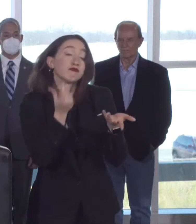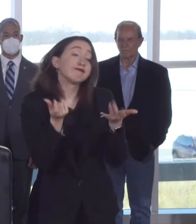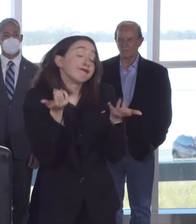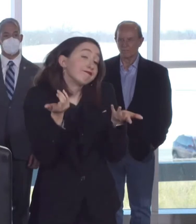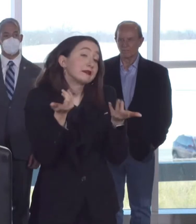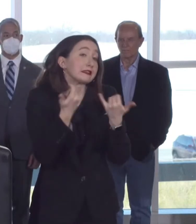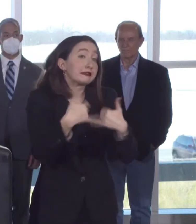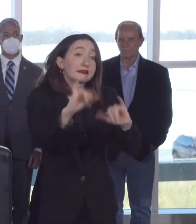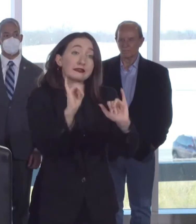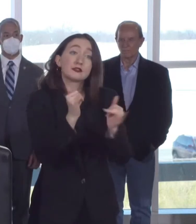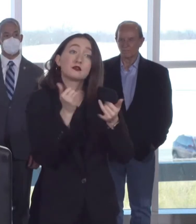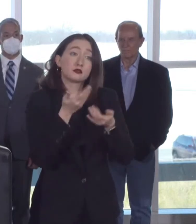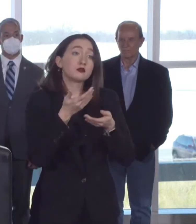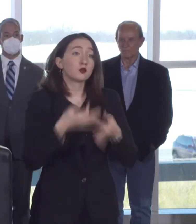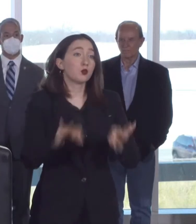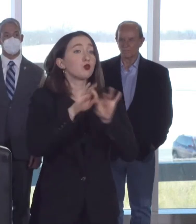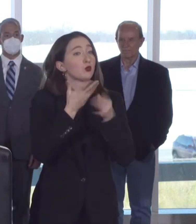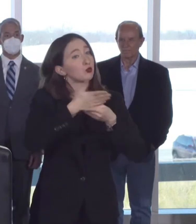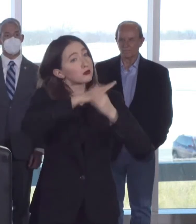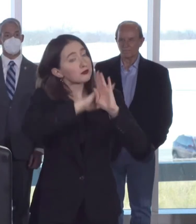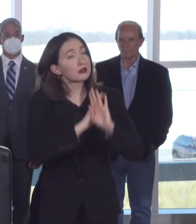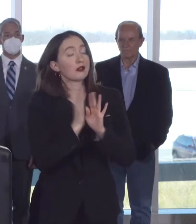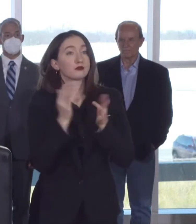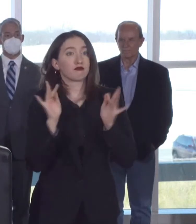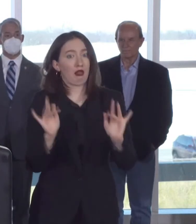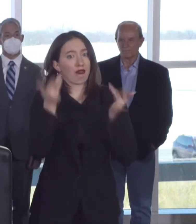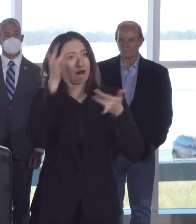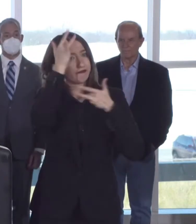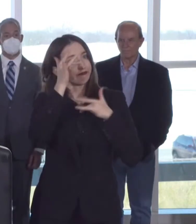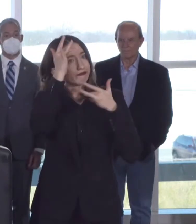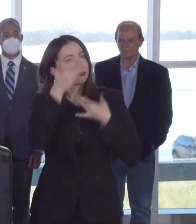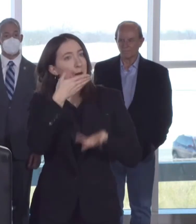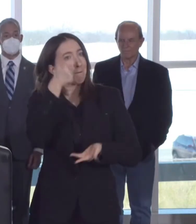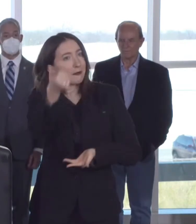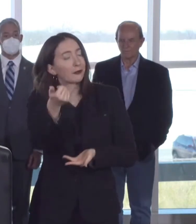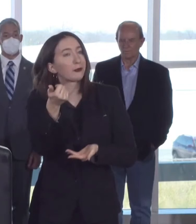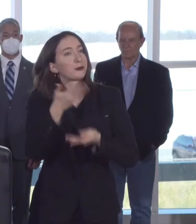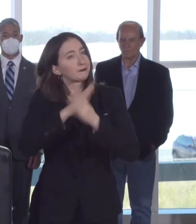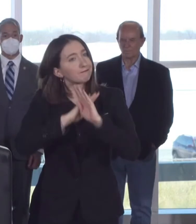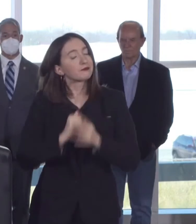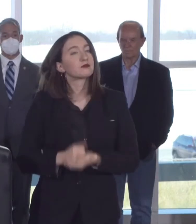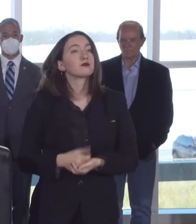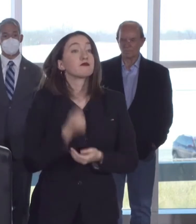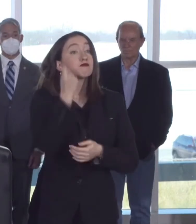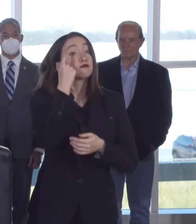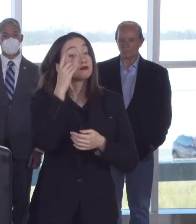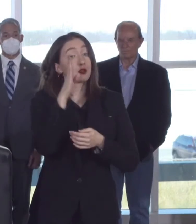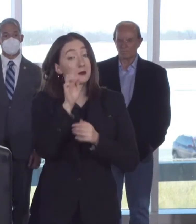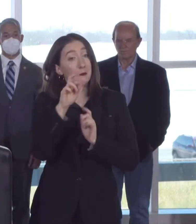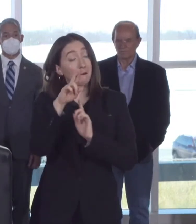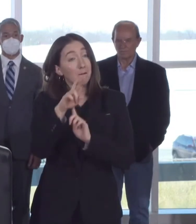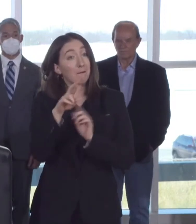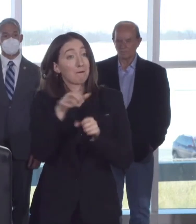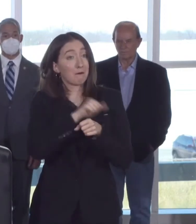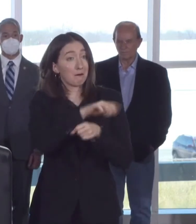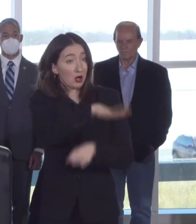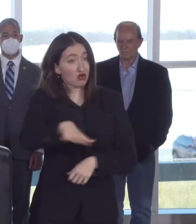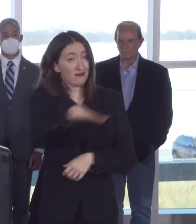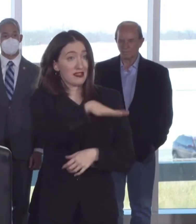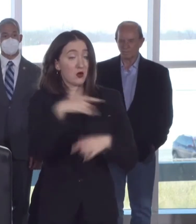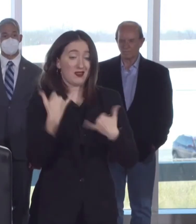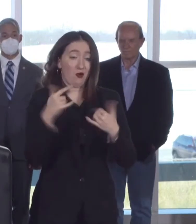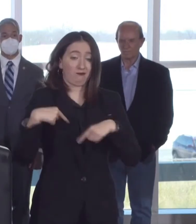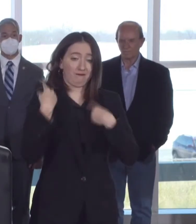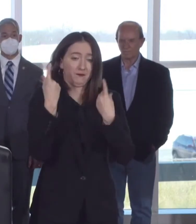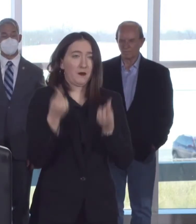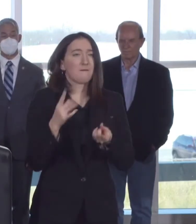not. So here's a quick update regarding what we're seeing here in San Antonio and Bexar County. So total cases of COVID-19 reported to date